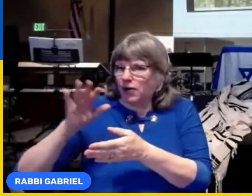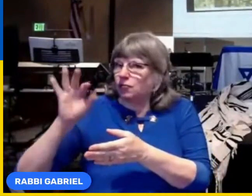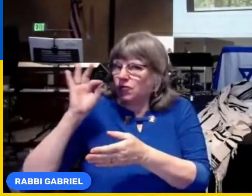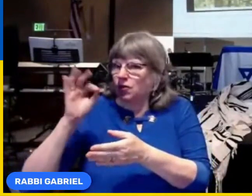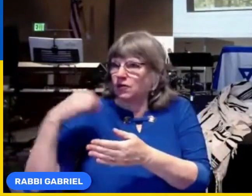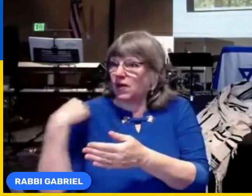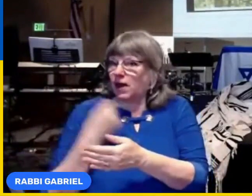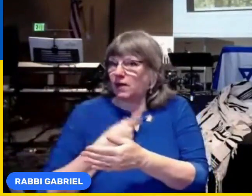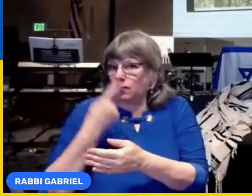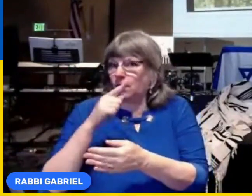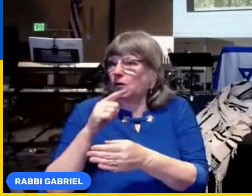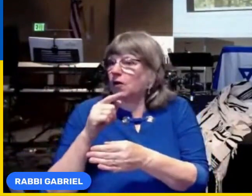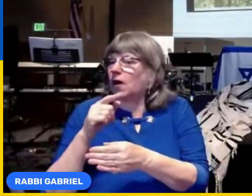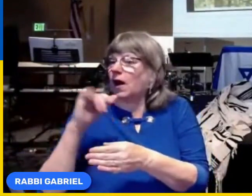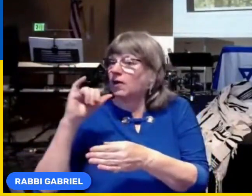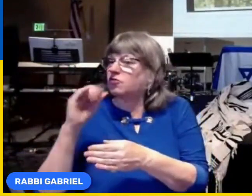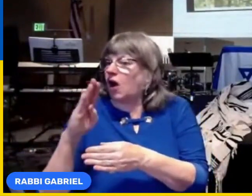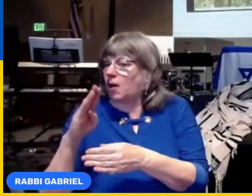But back to our bad call.